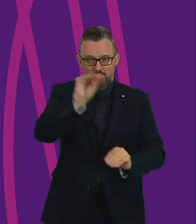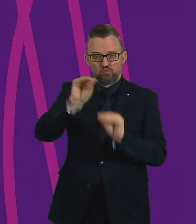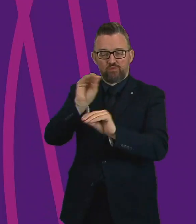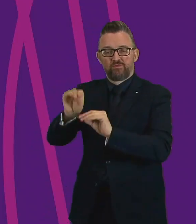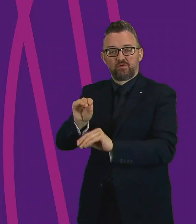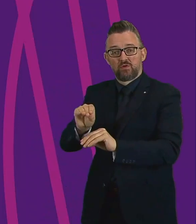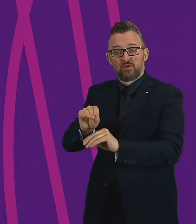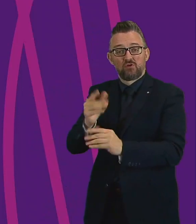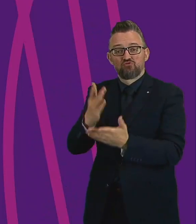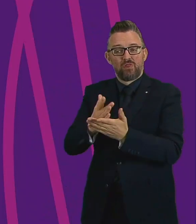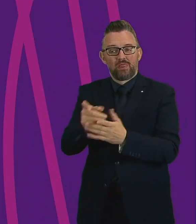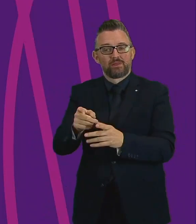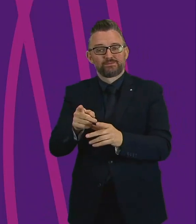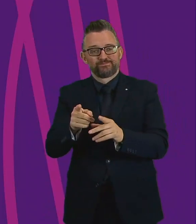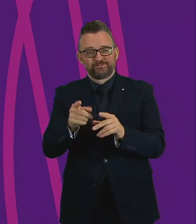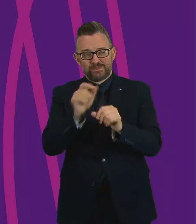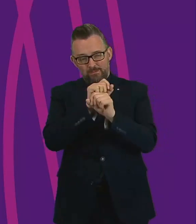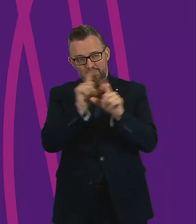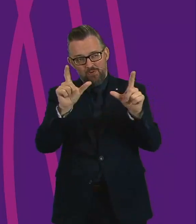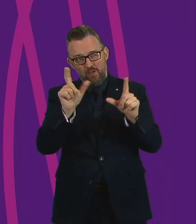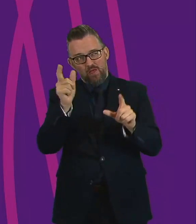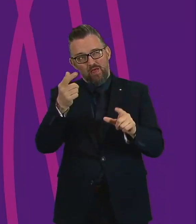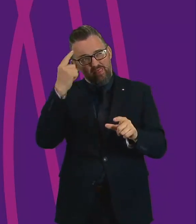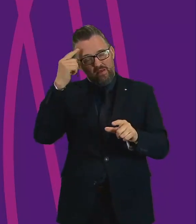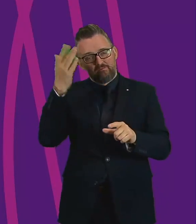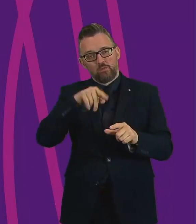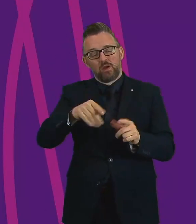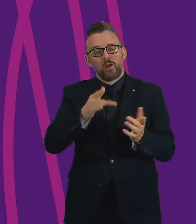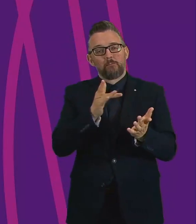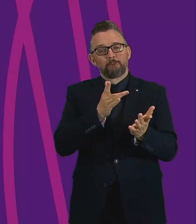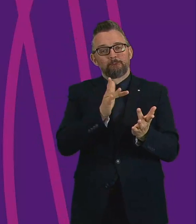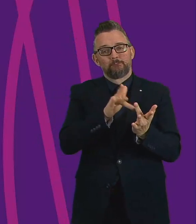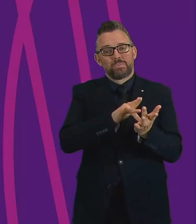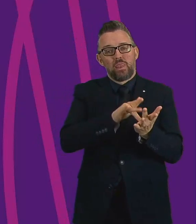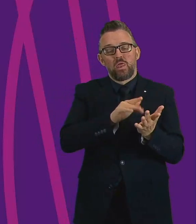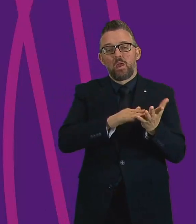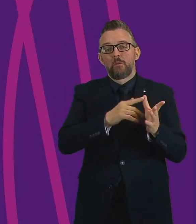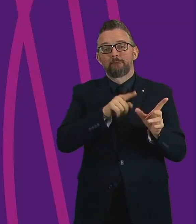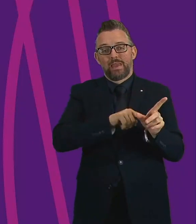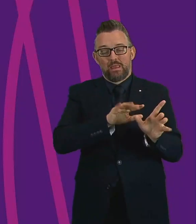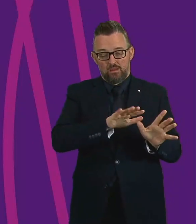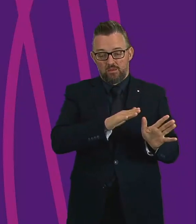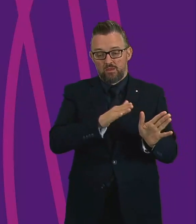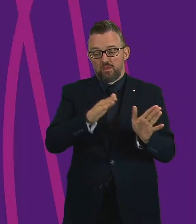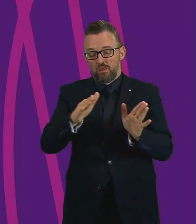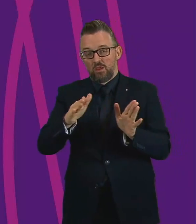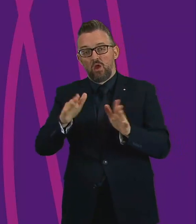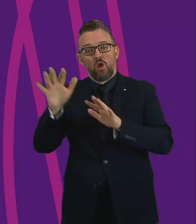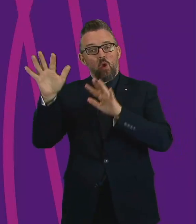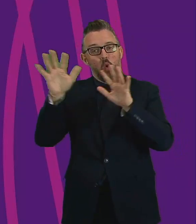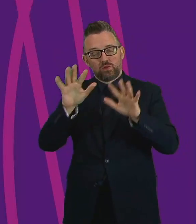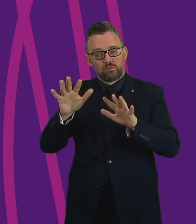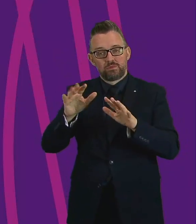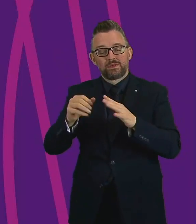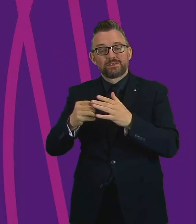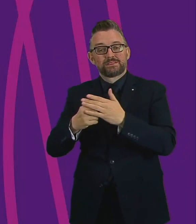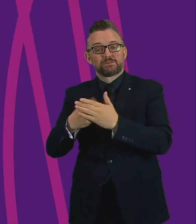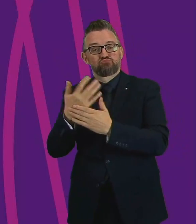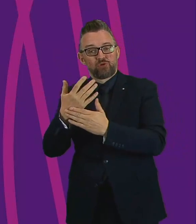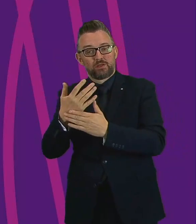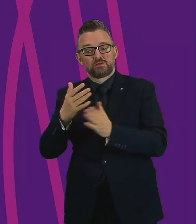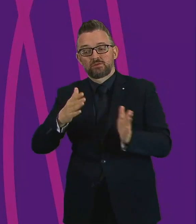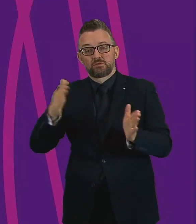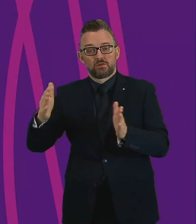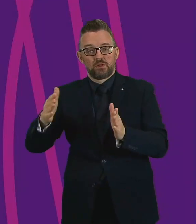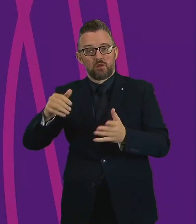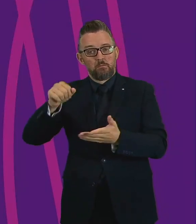a snapshot position from mid-May, and we intend to bring forward autumn and spring budget revisions during the financial year in